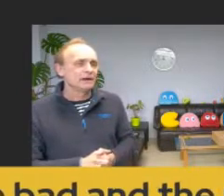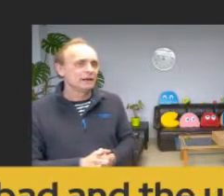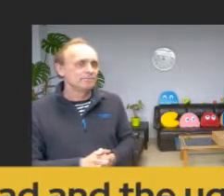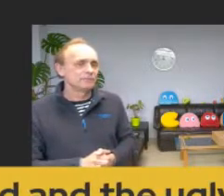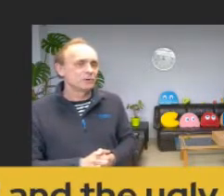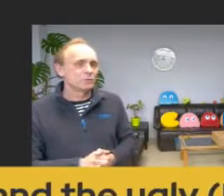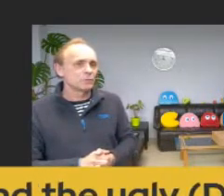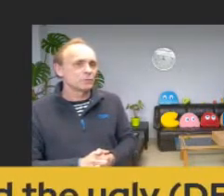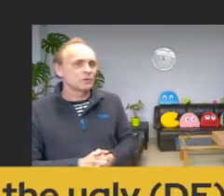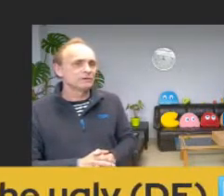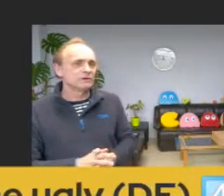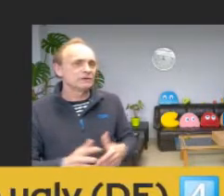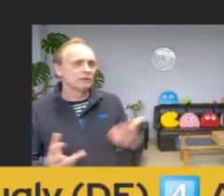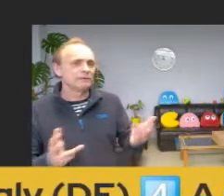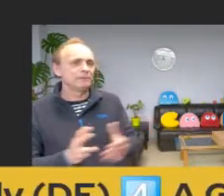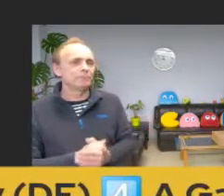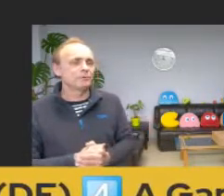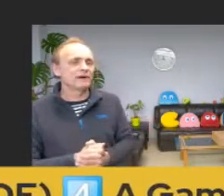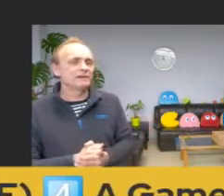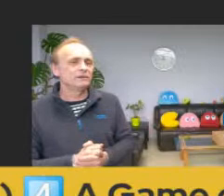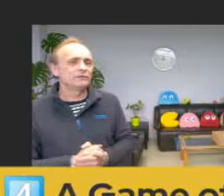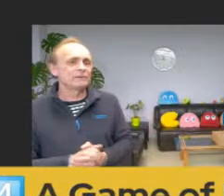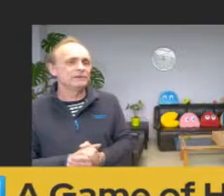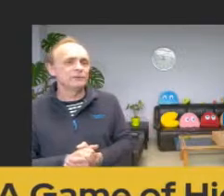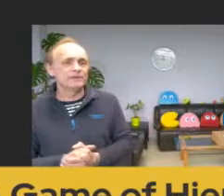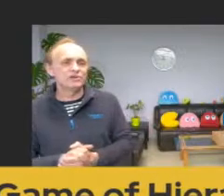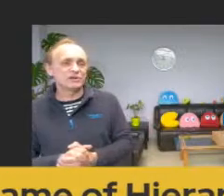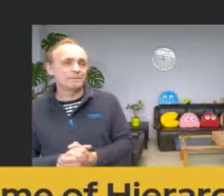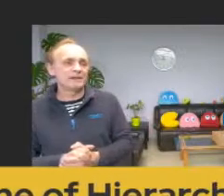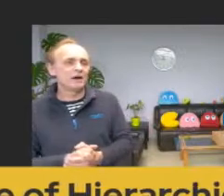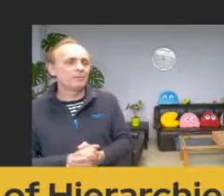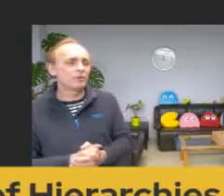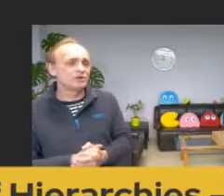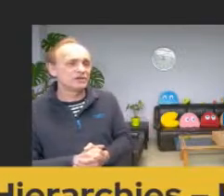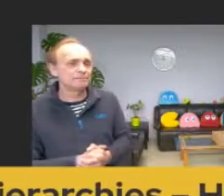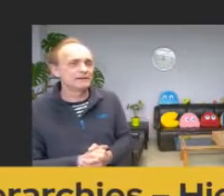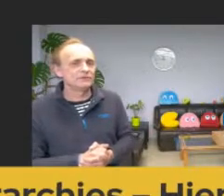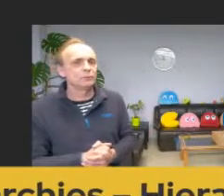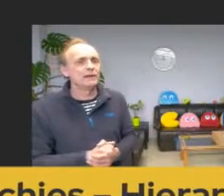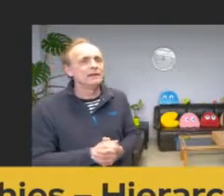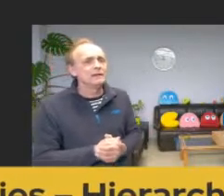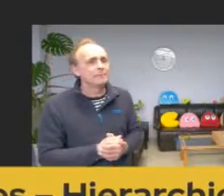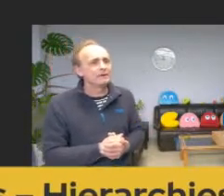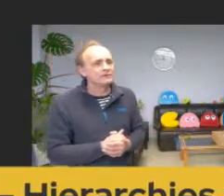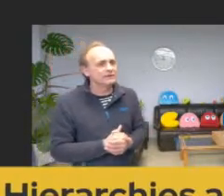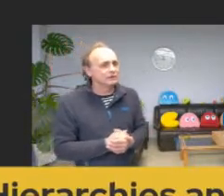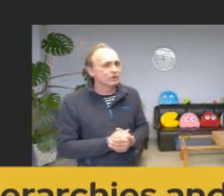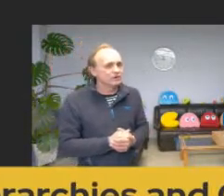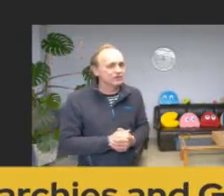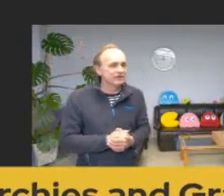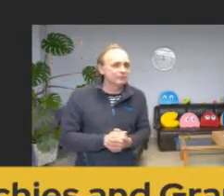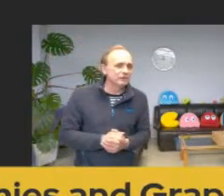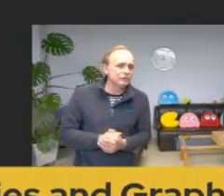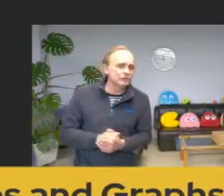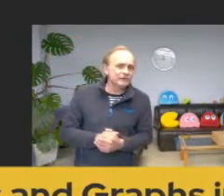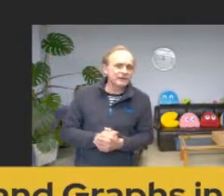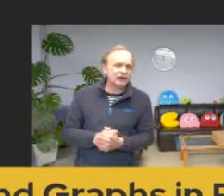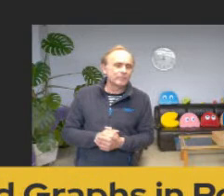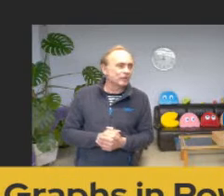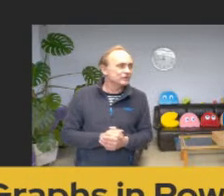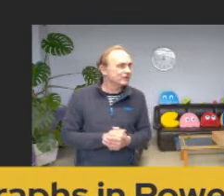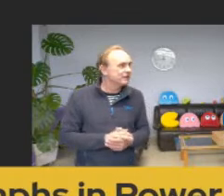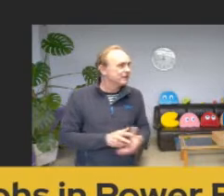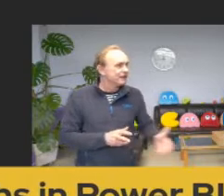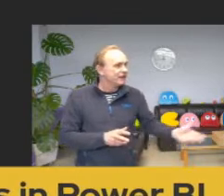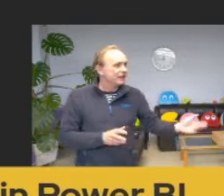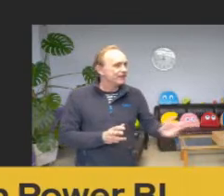slide, where we provided you some information about our project, but as well about the technology that we are using in